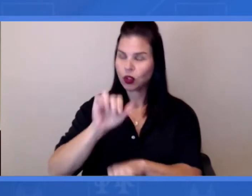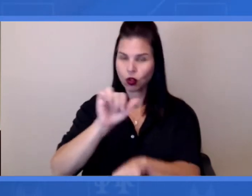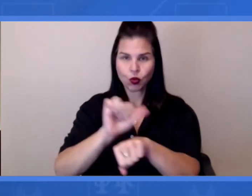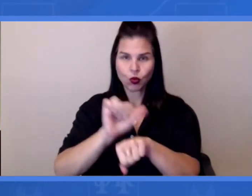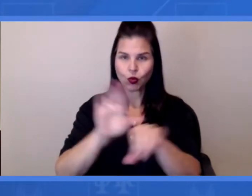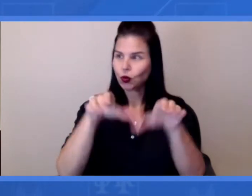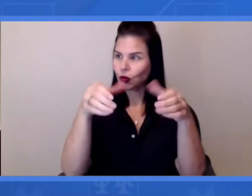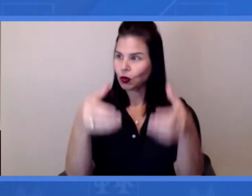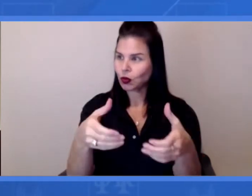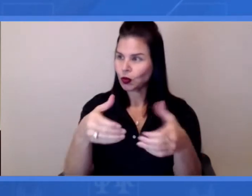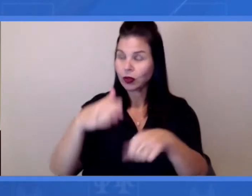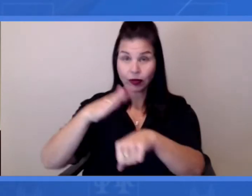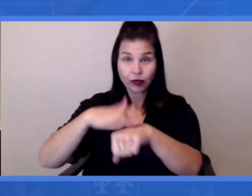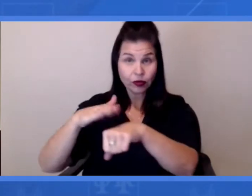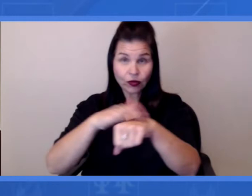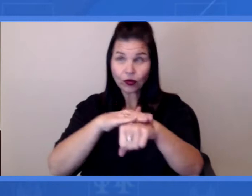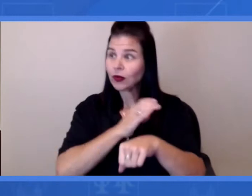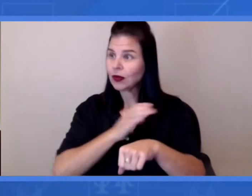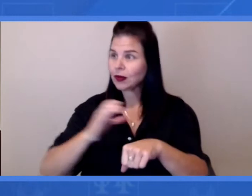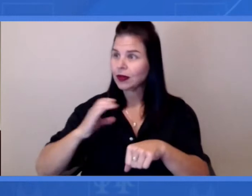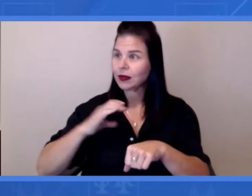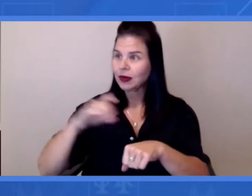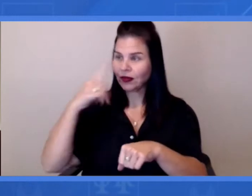Disabilities, City of Hamilton.